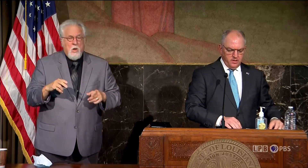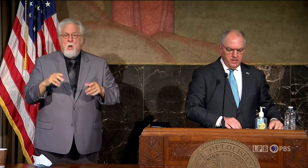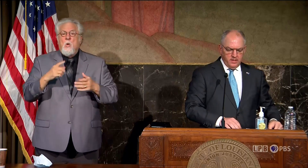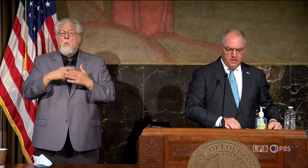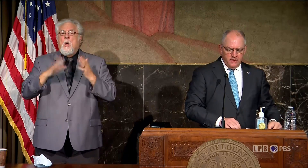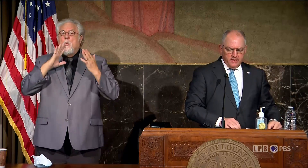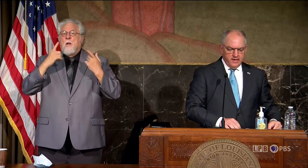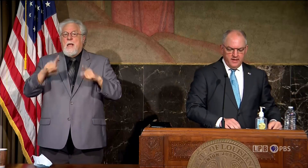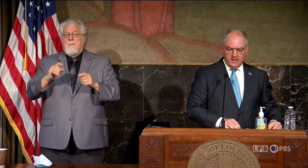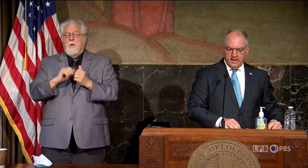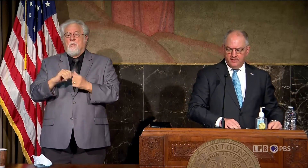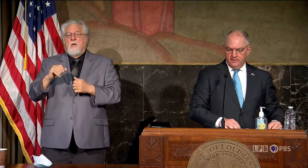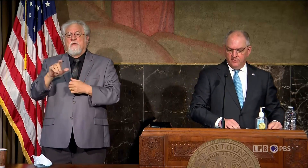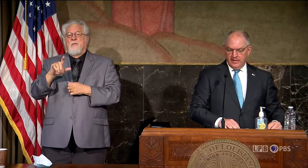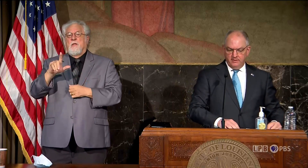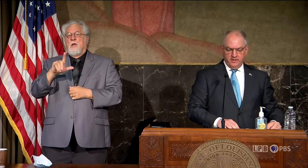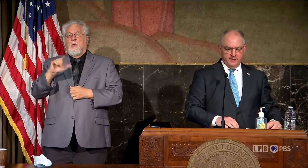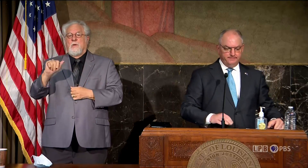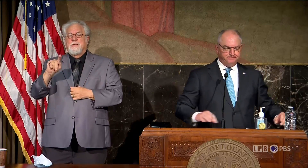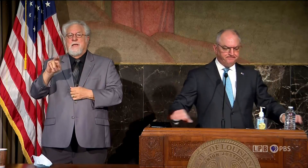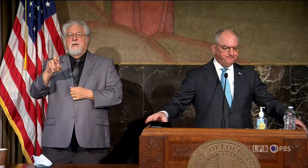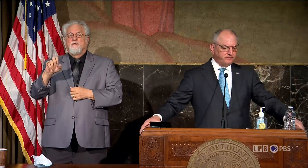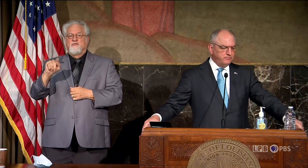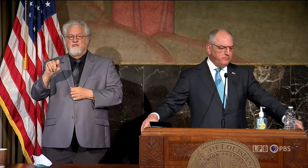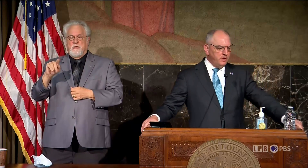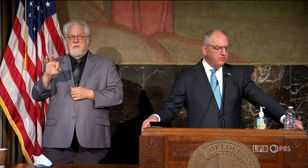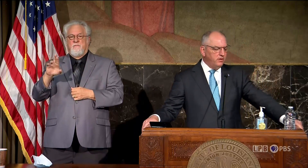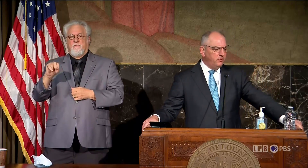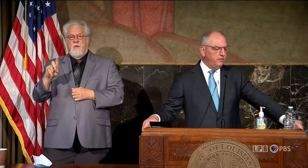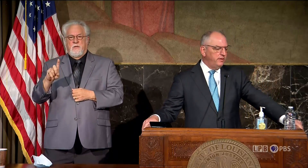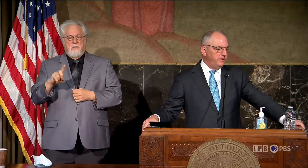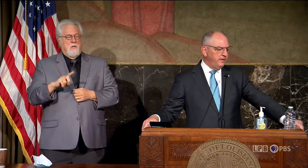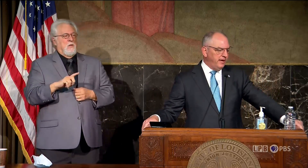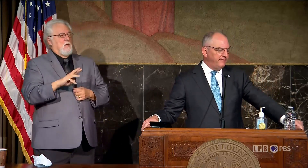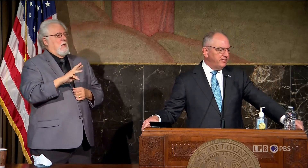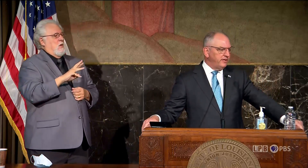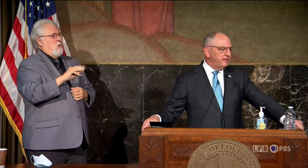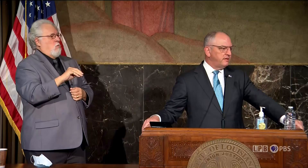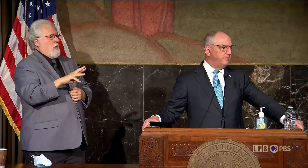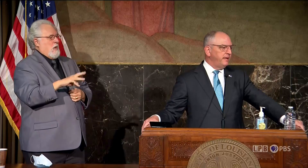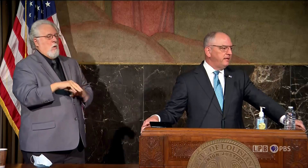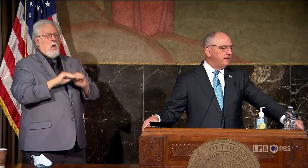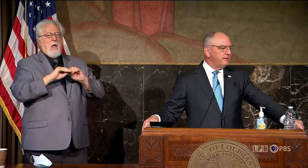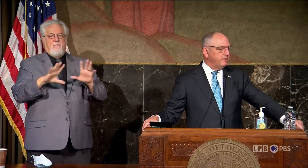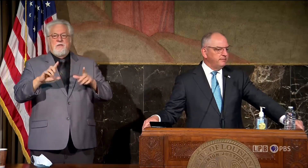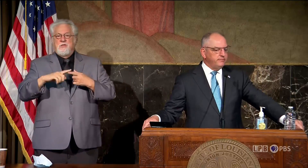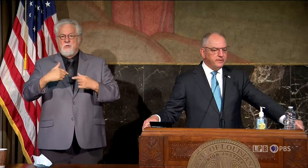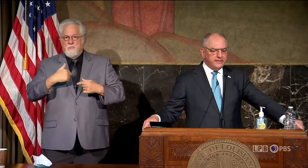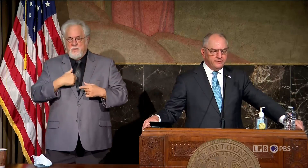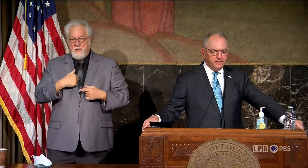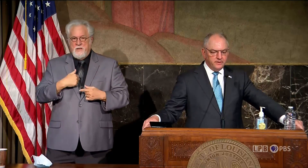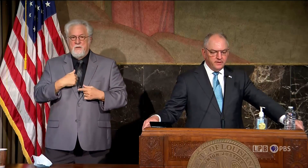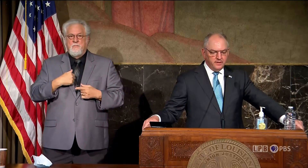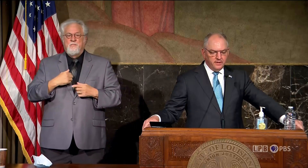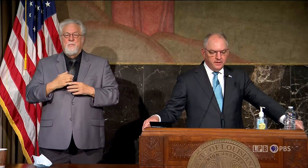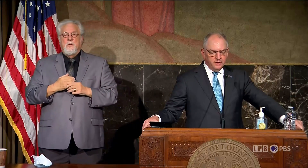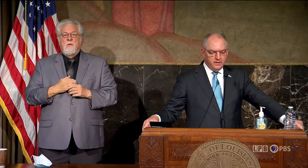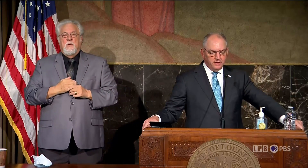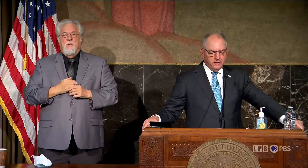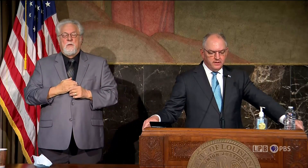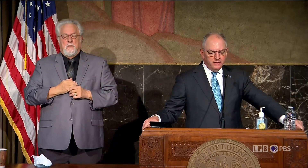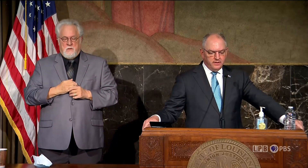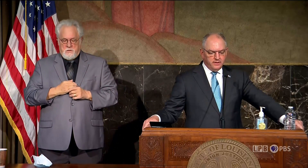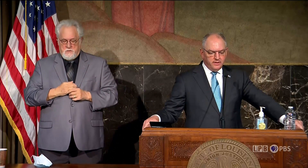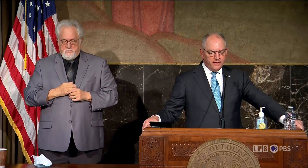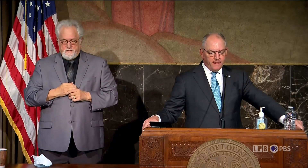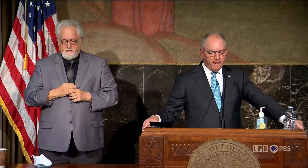fund? Yeah, wow. So obviously, to me, the